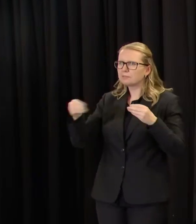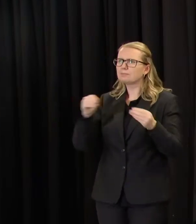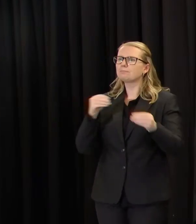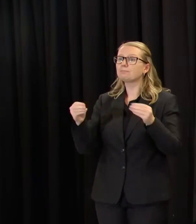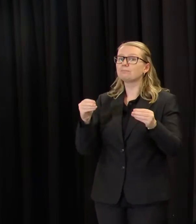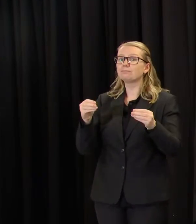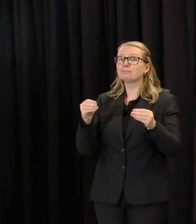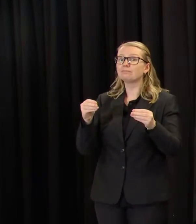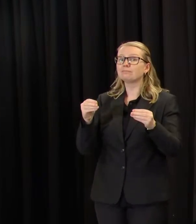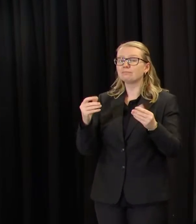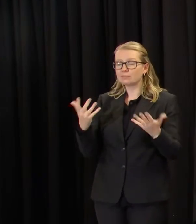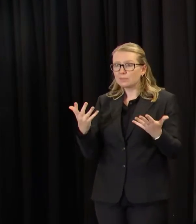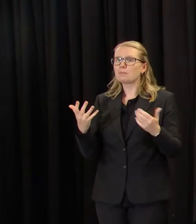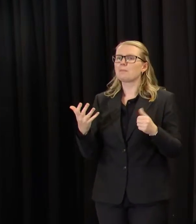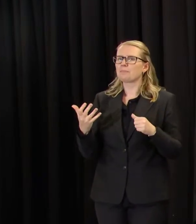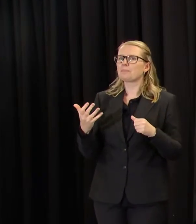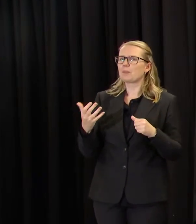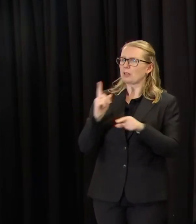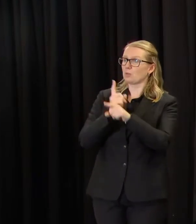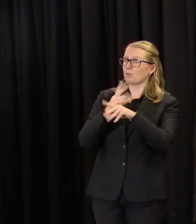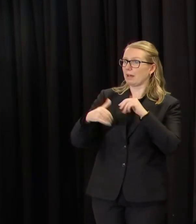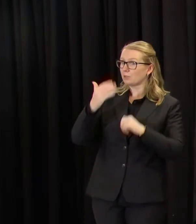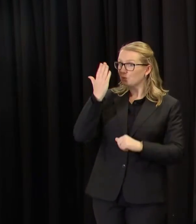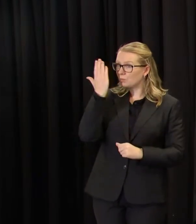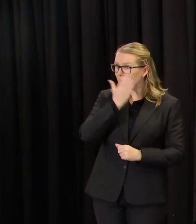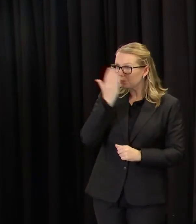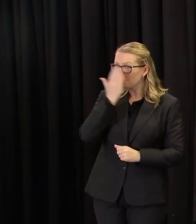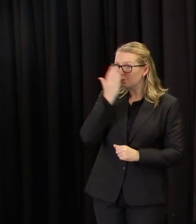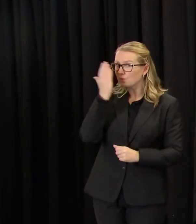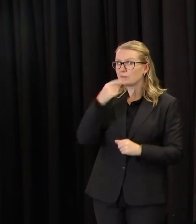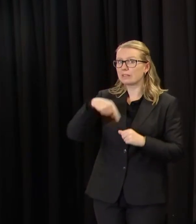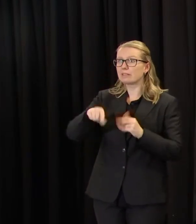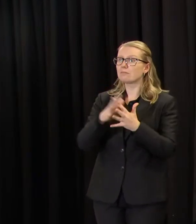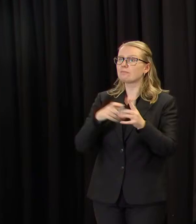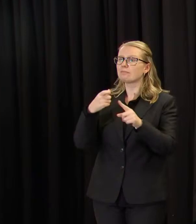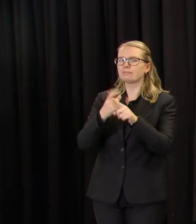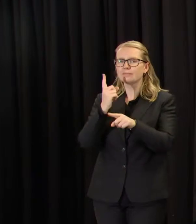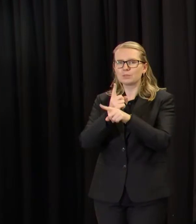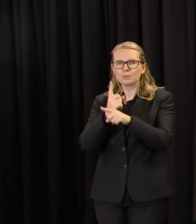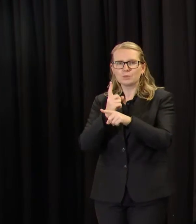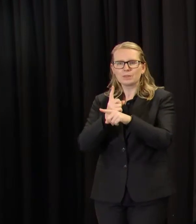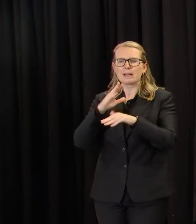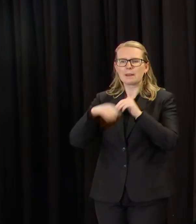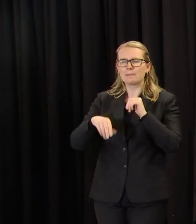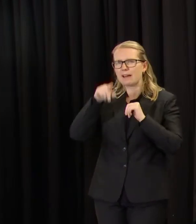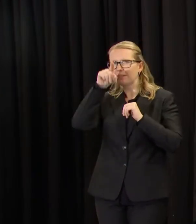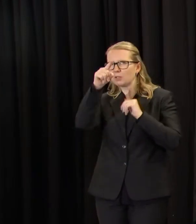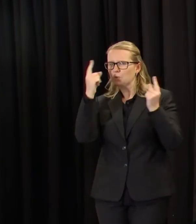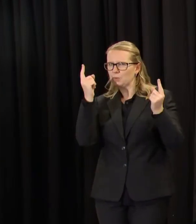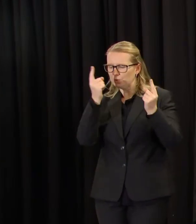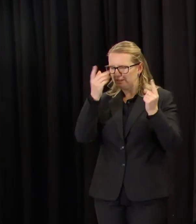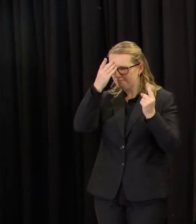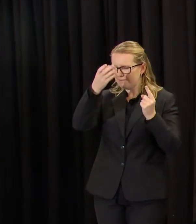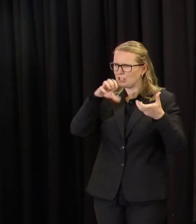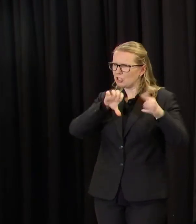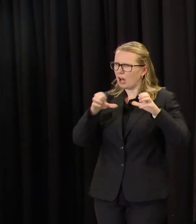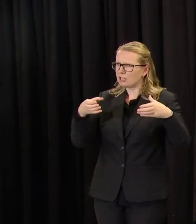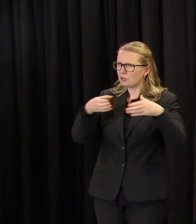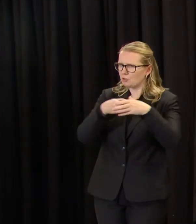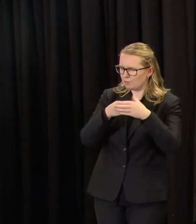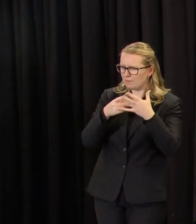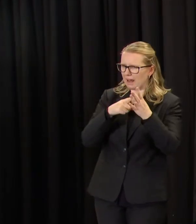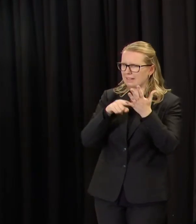this week, to the question earlier about schools, just this week we had announcements made about Otago having approved, I